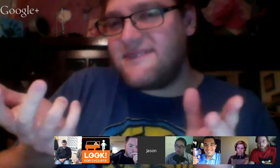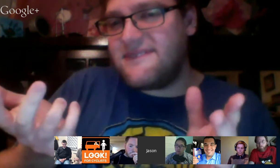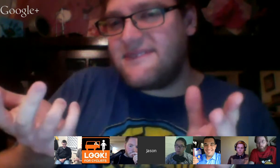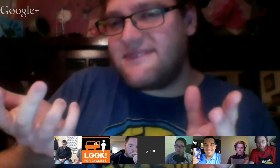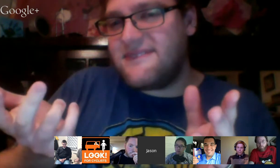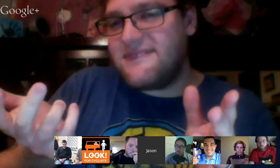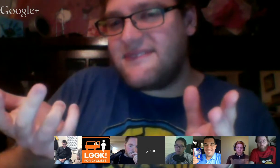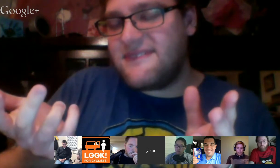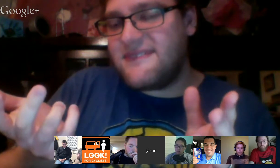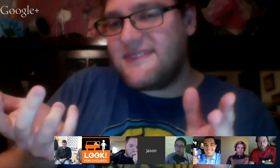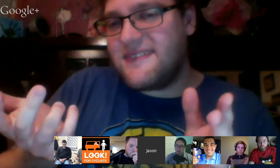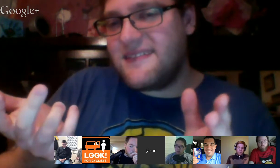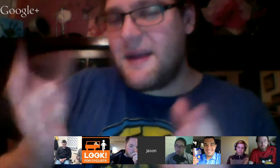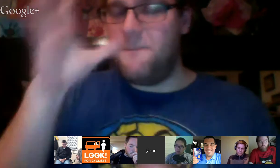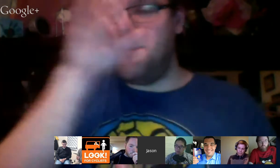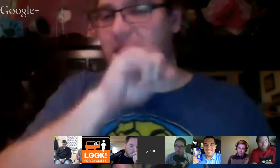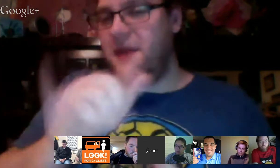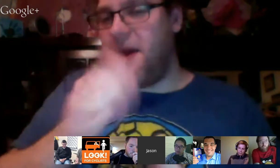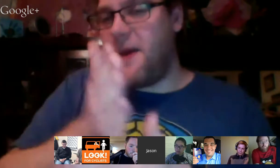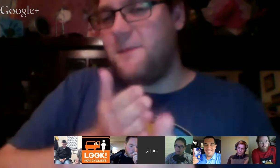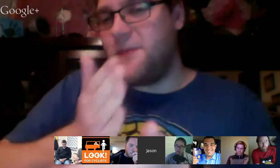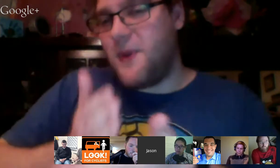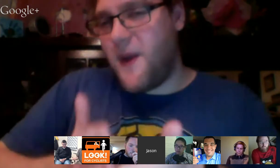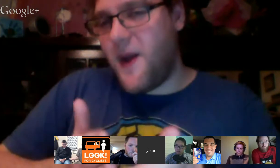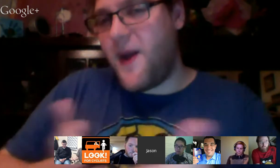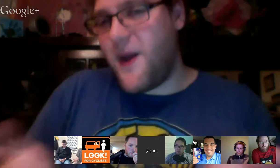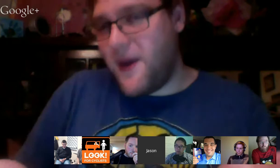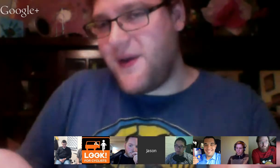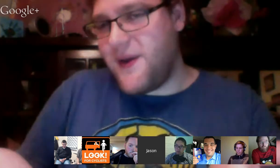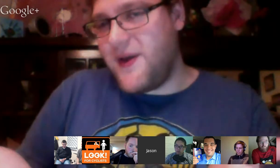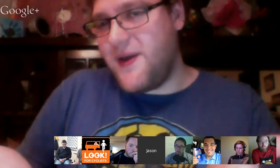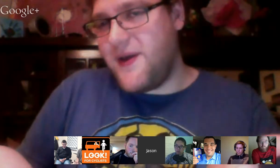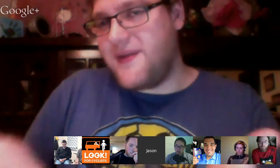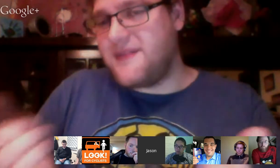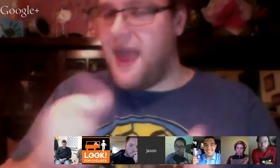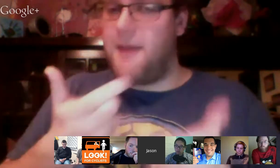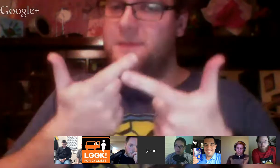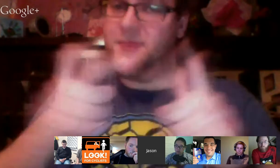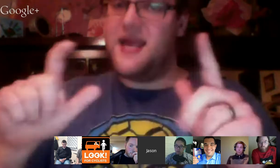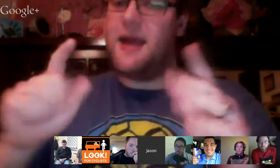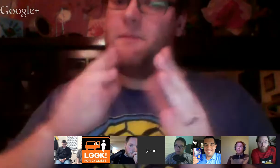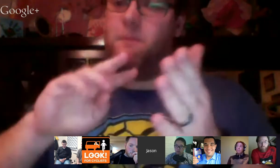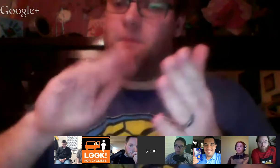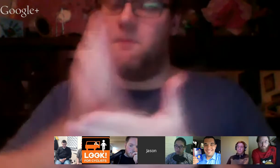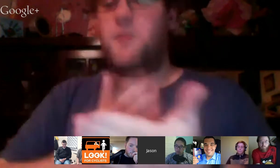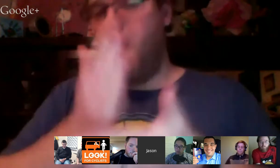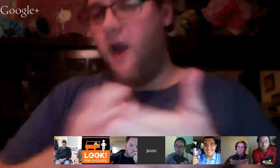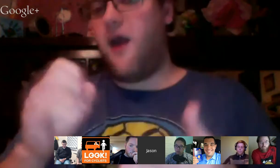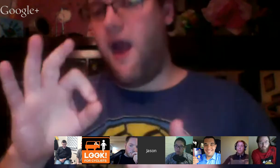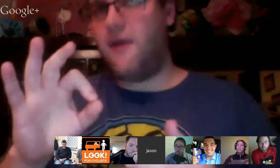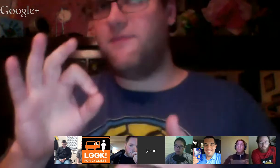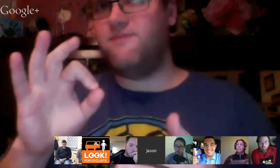the philosophy itself, like how do you miss a lot of points. You miss a lot by not having an interpreter.